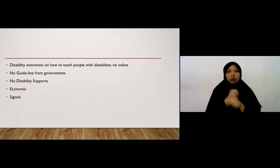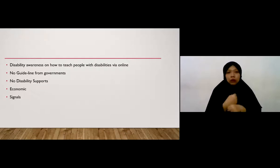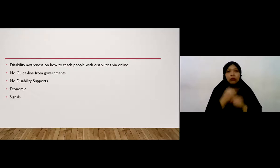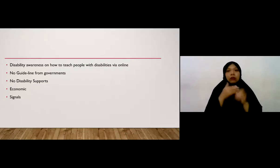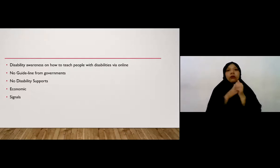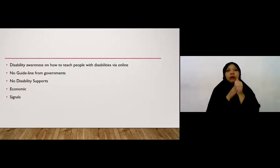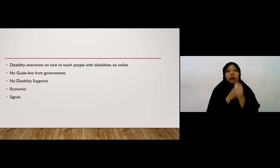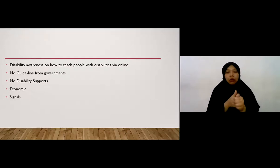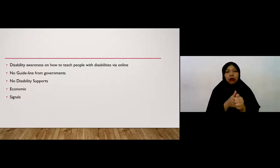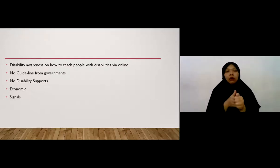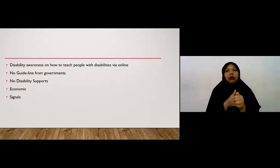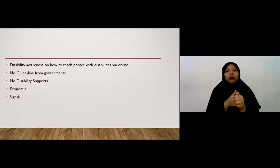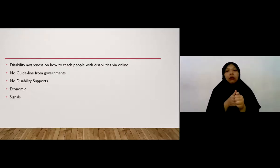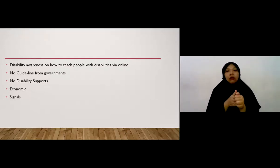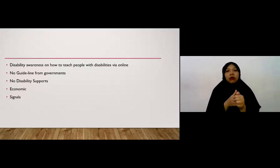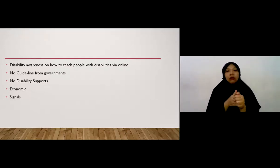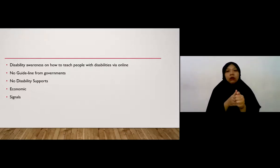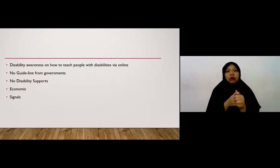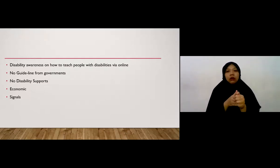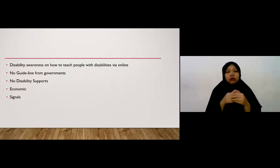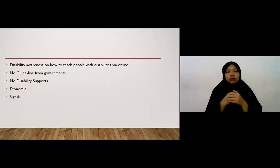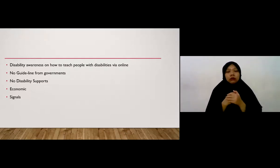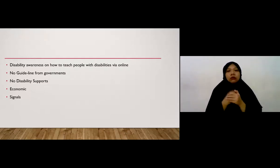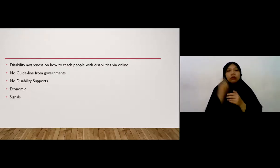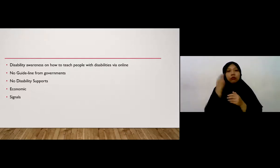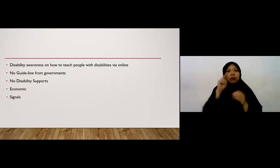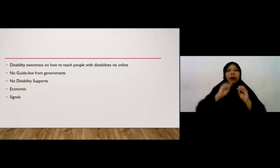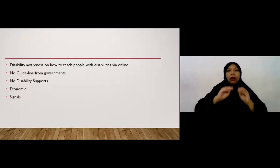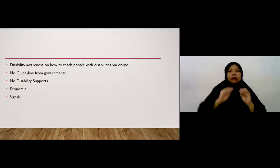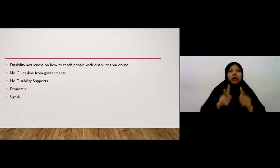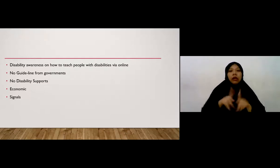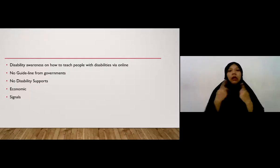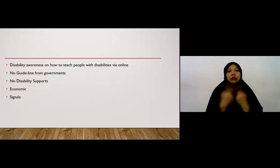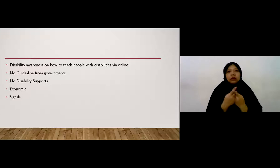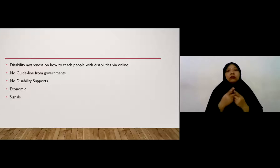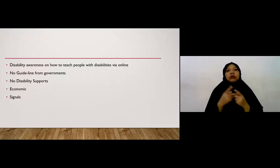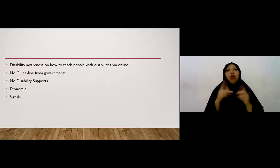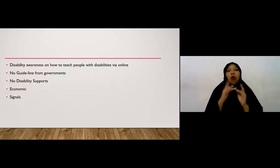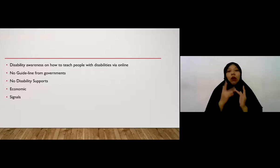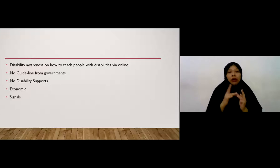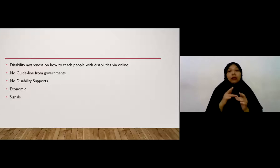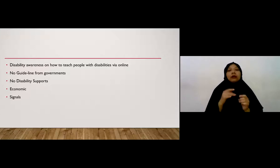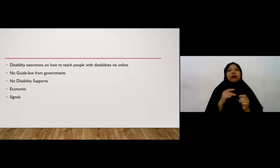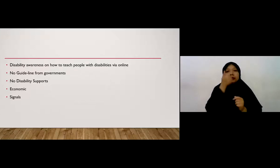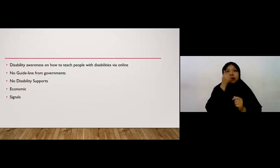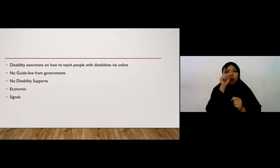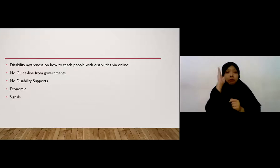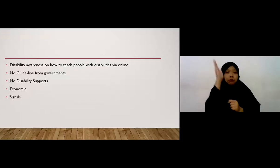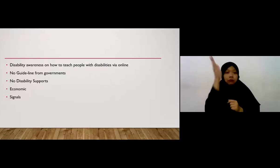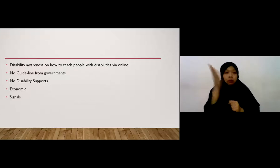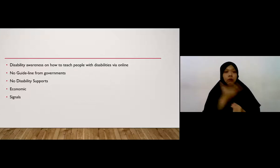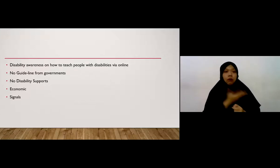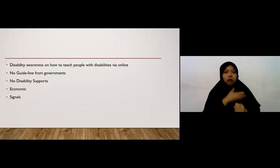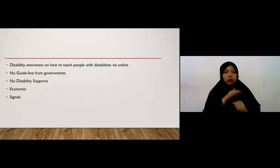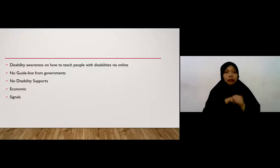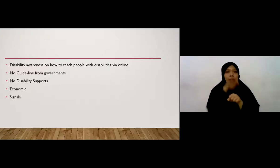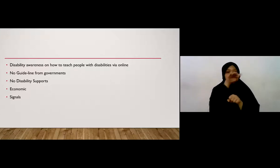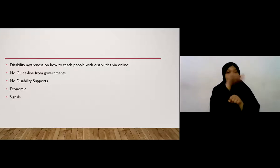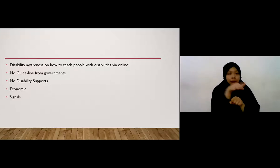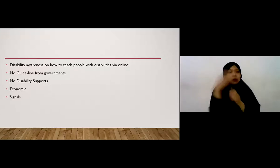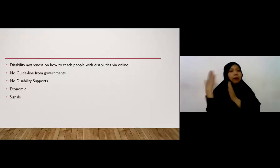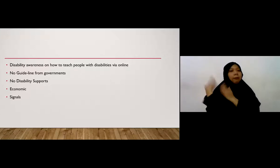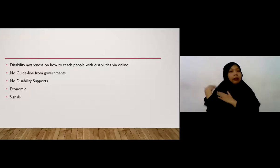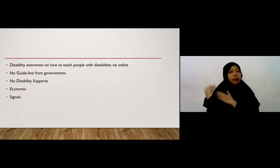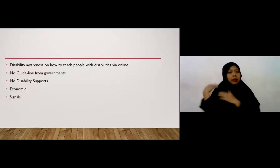to our ministry. I talked to someone in a minister that